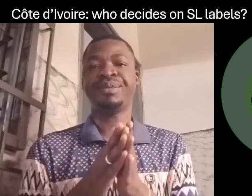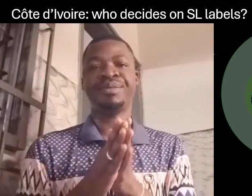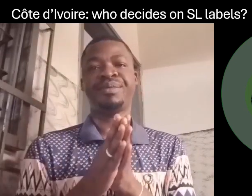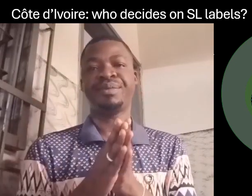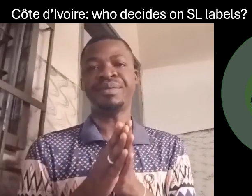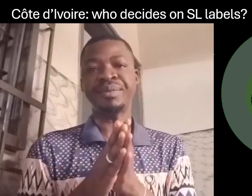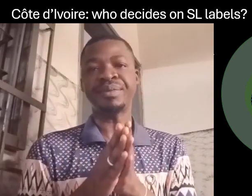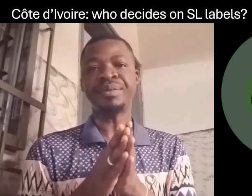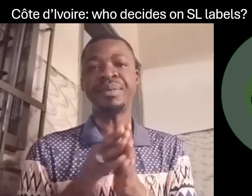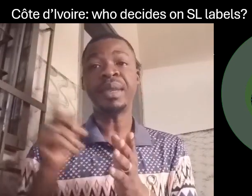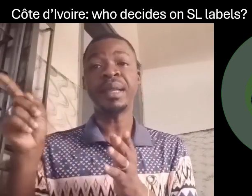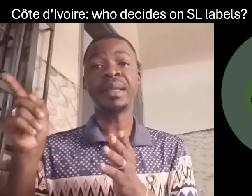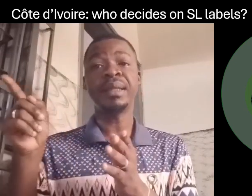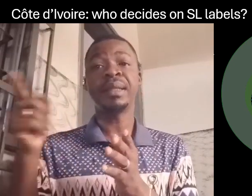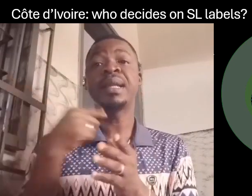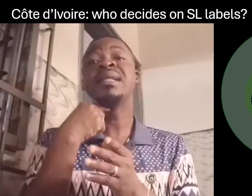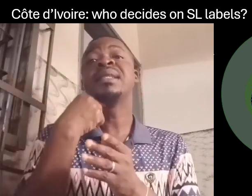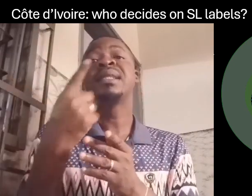And